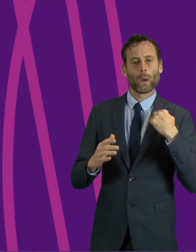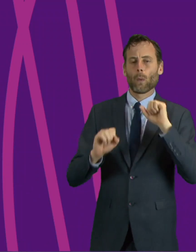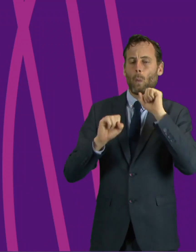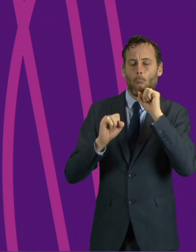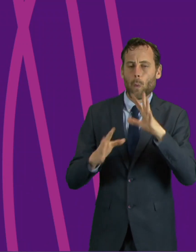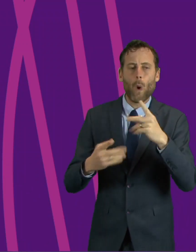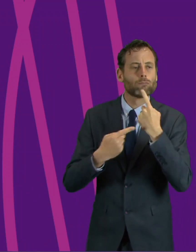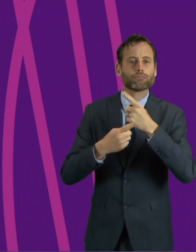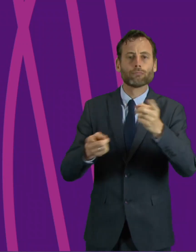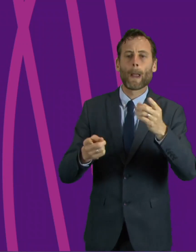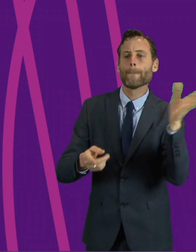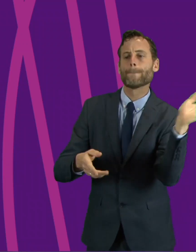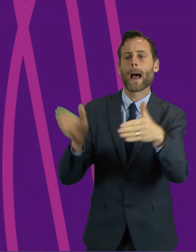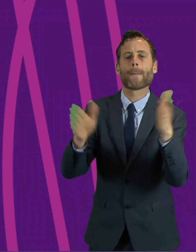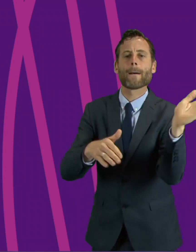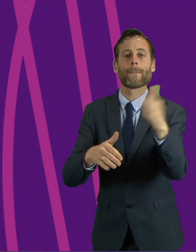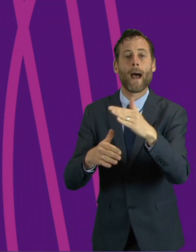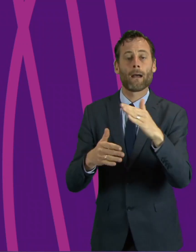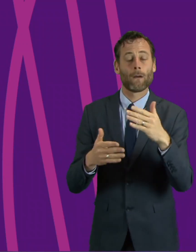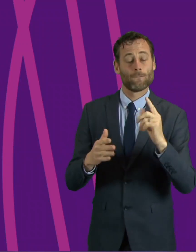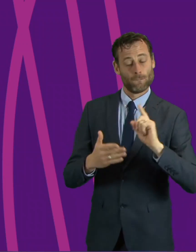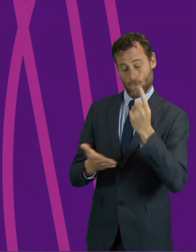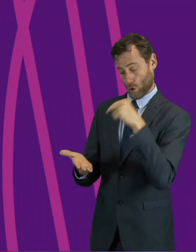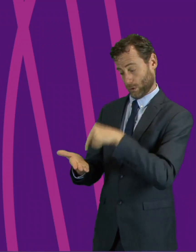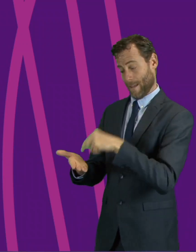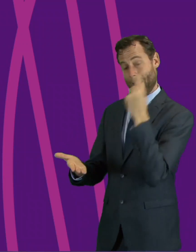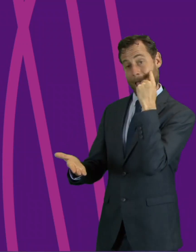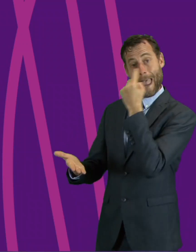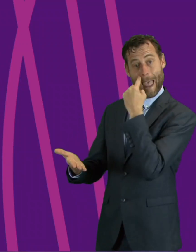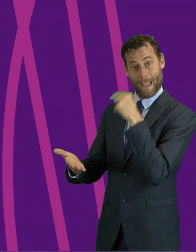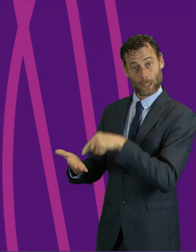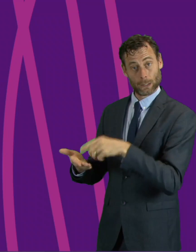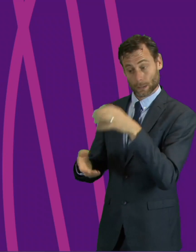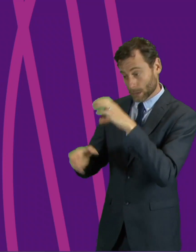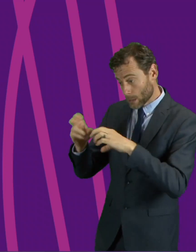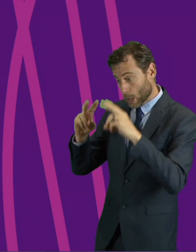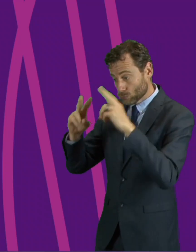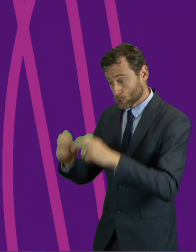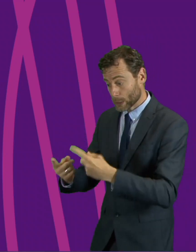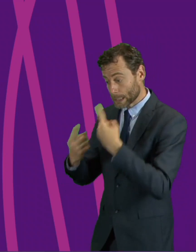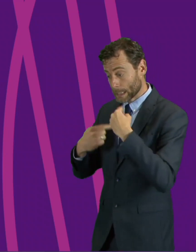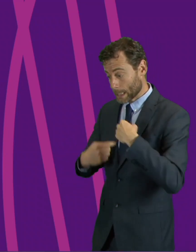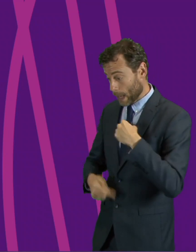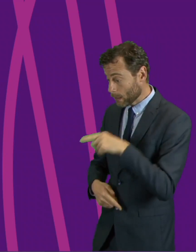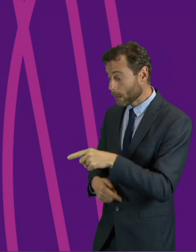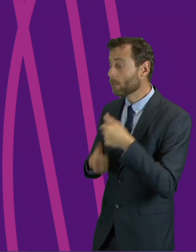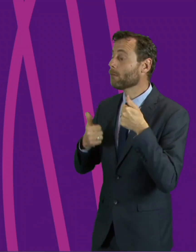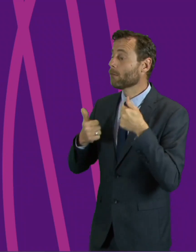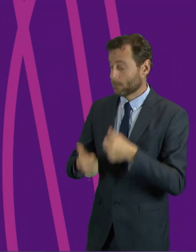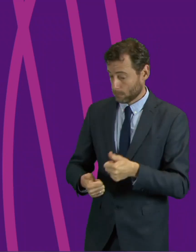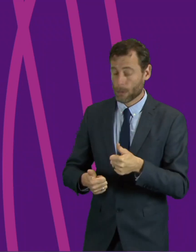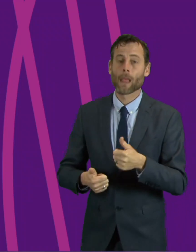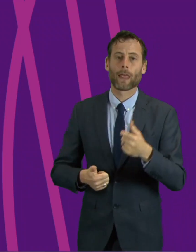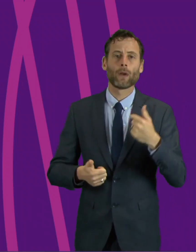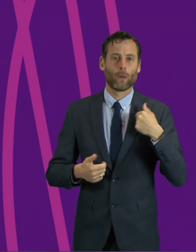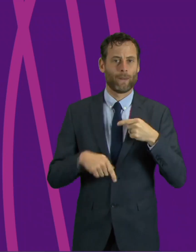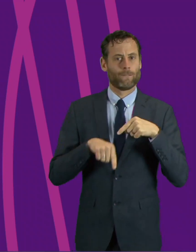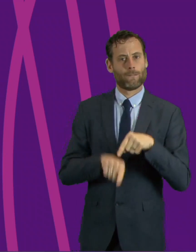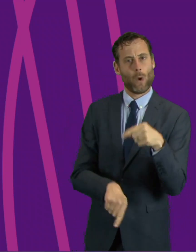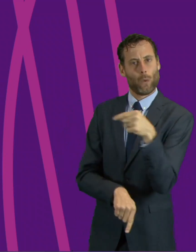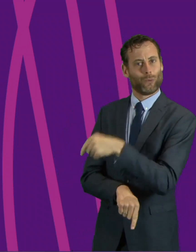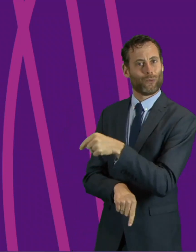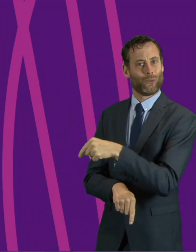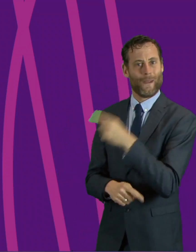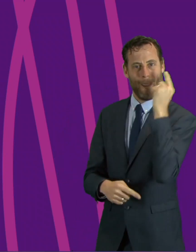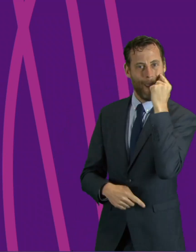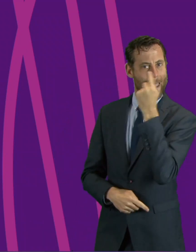safe to do so. So the evidence and being guided by that and applying best judgment to that is what I will continue to seek to do. Jackson